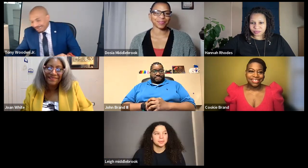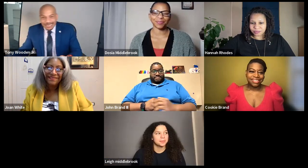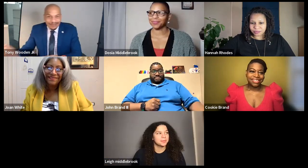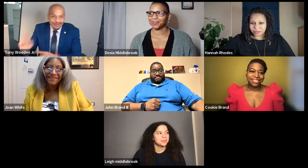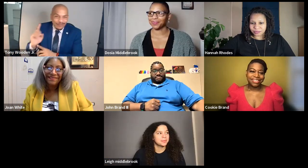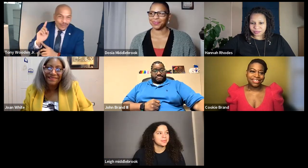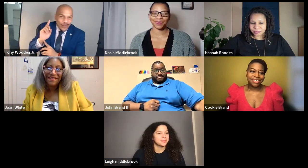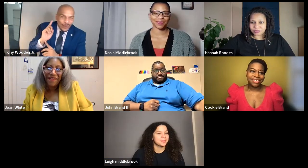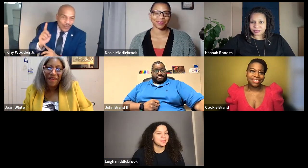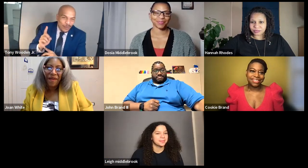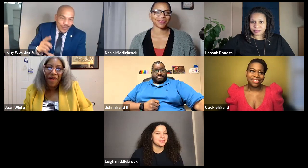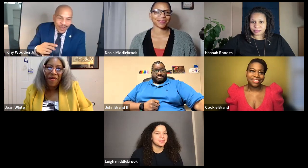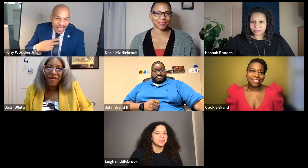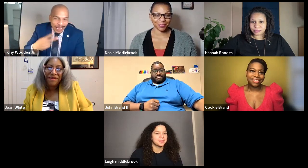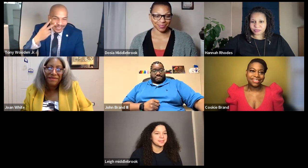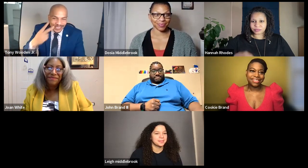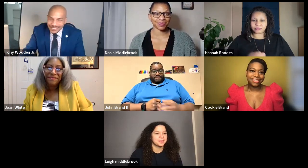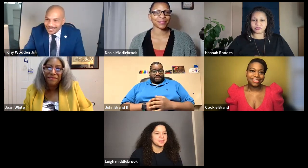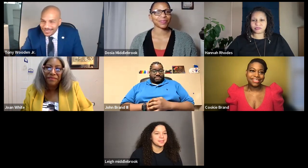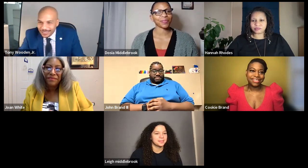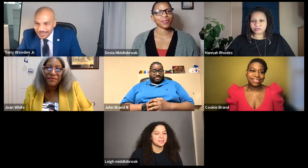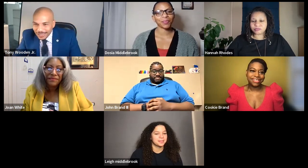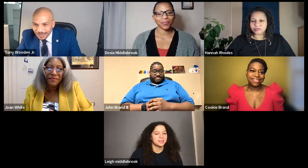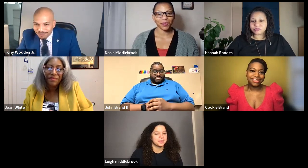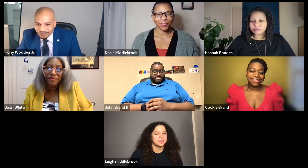Tony is saying, okay, we really just have 1 minute.